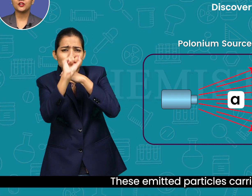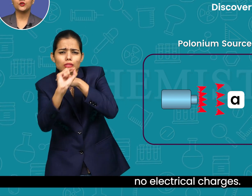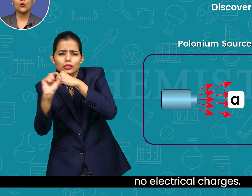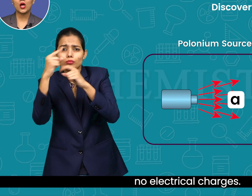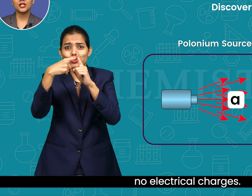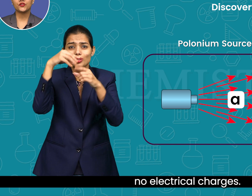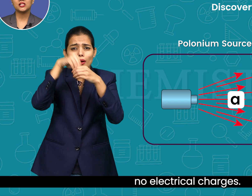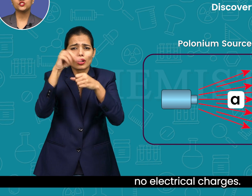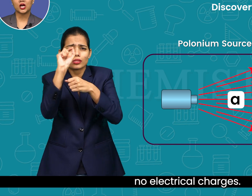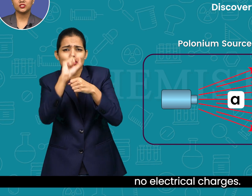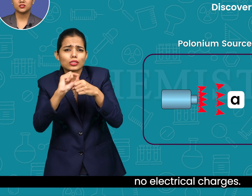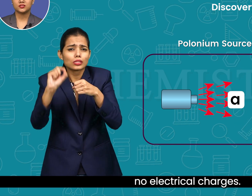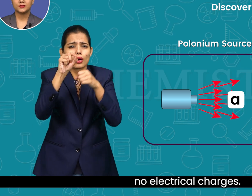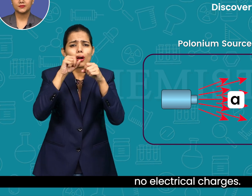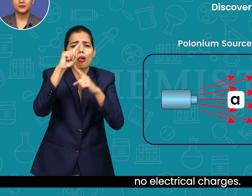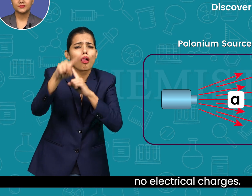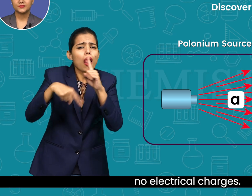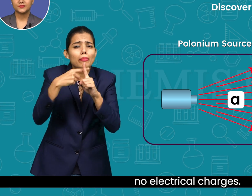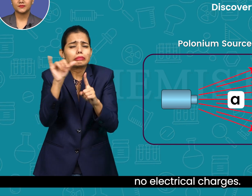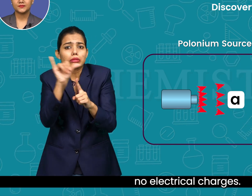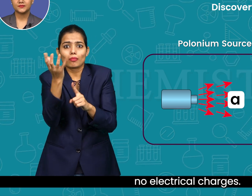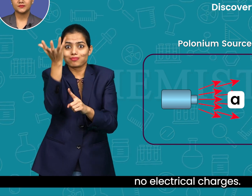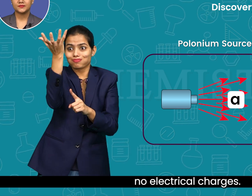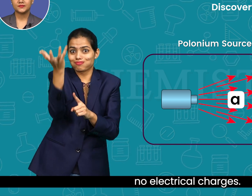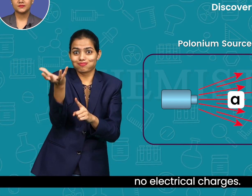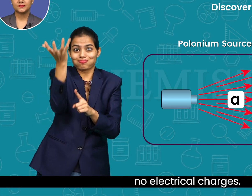particles carried no electrical charges.